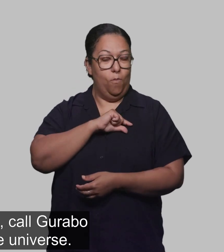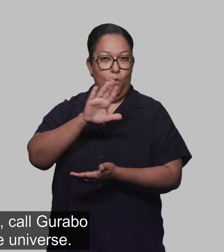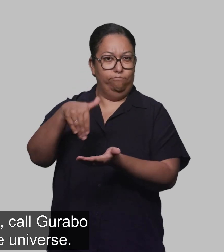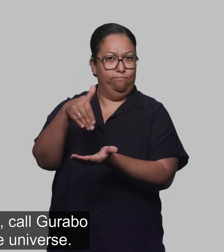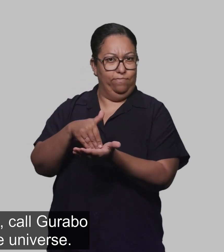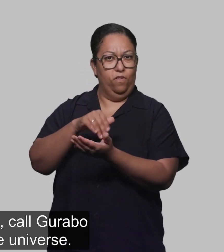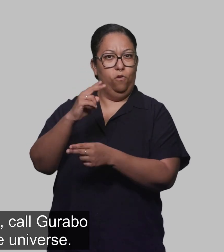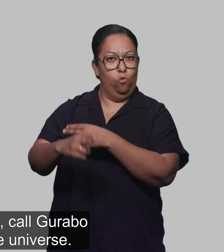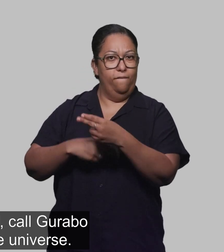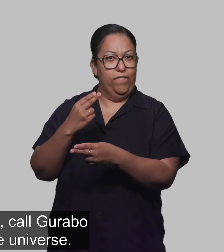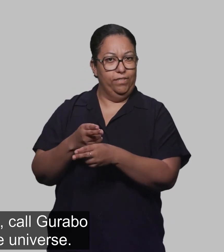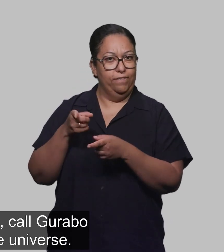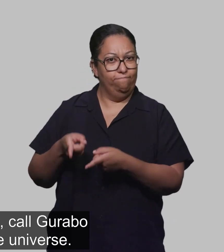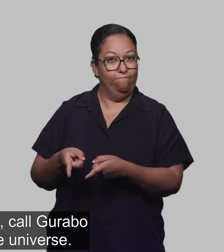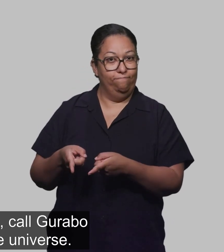the capital of the universe.